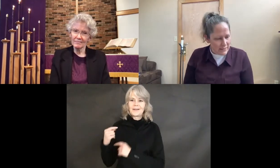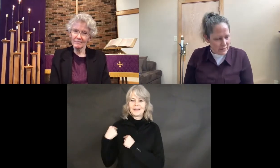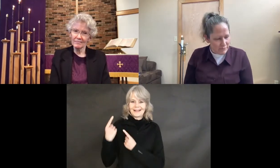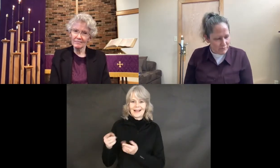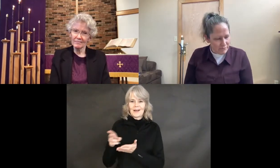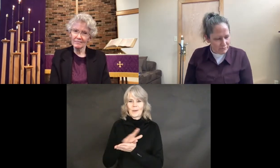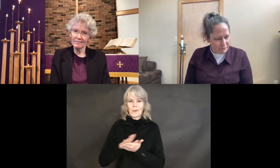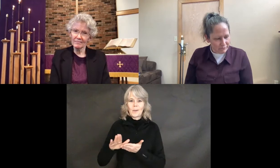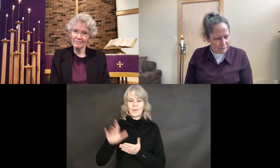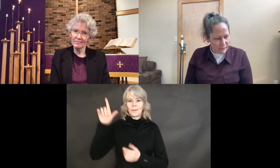season.